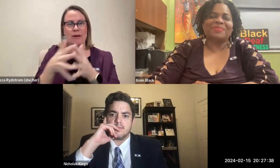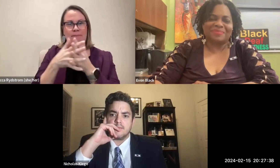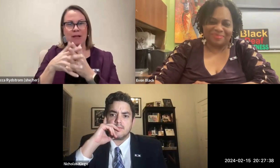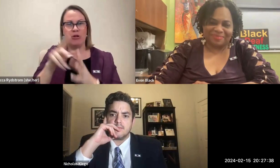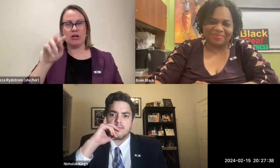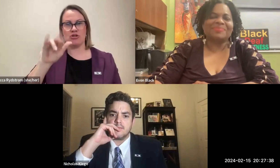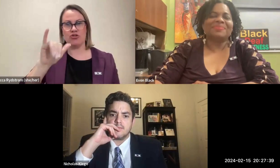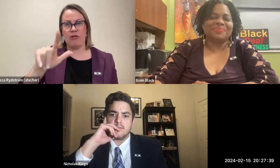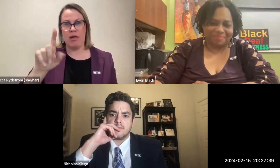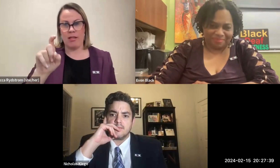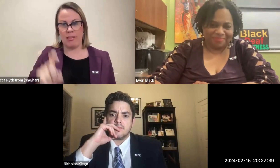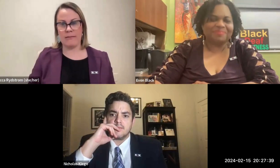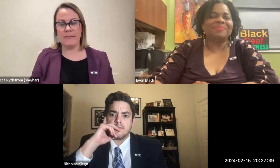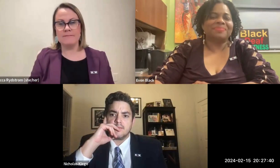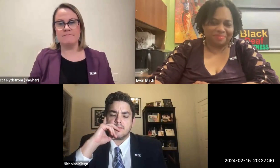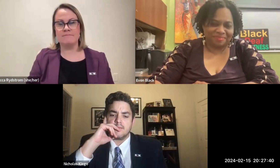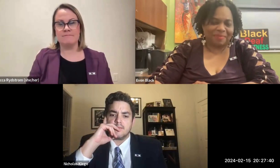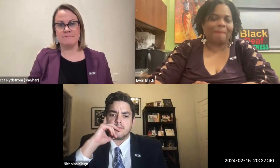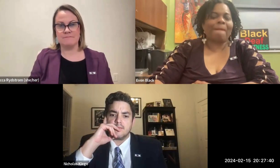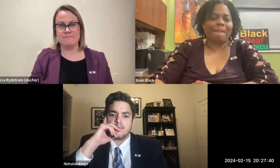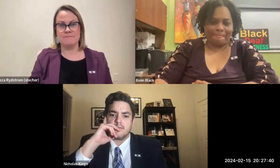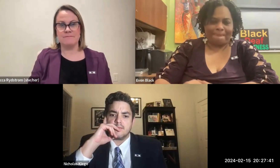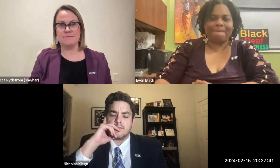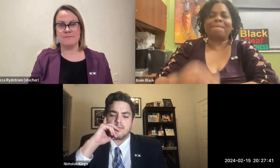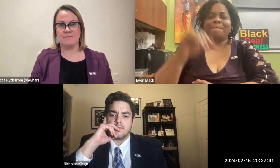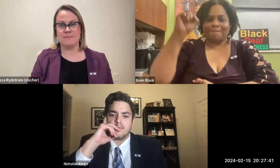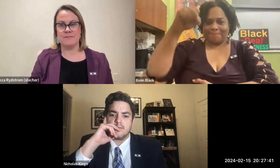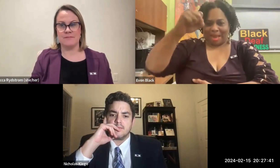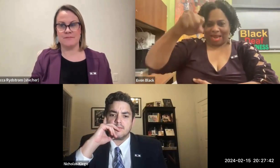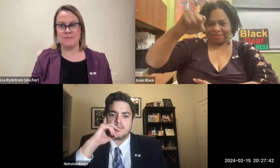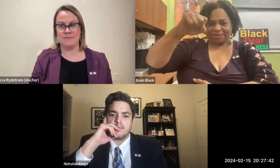the memorial with the DC African American Trail?